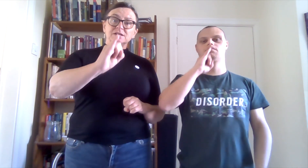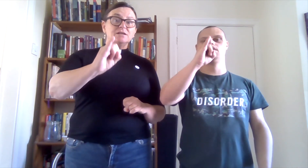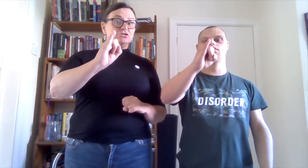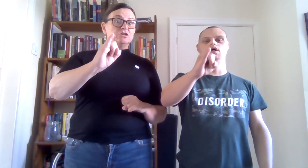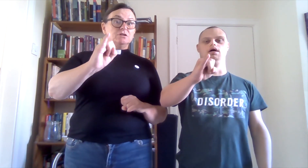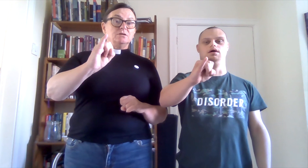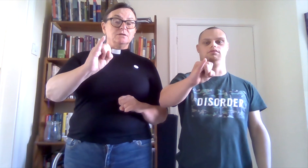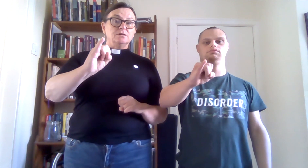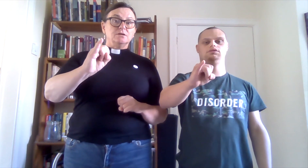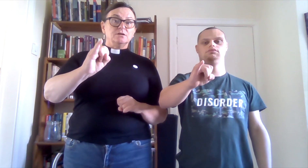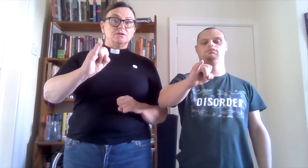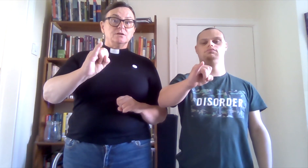temptation,